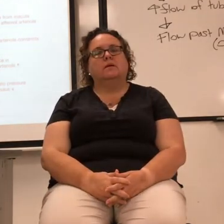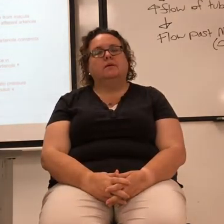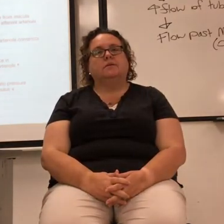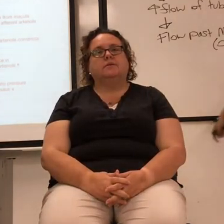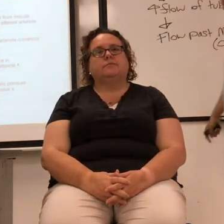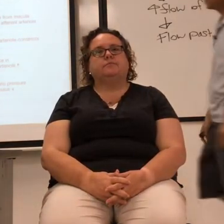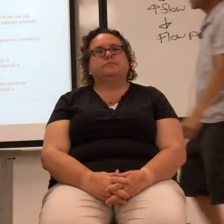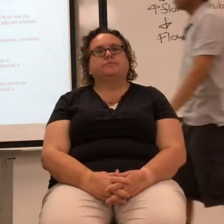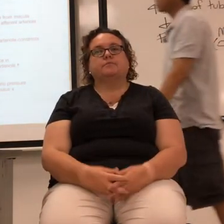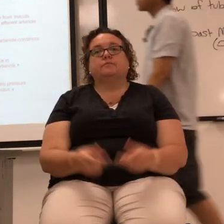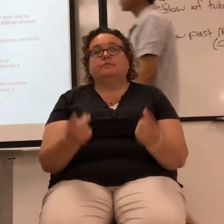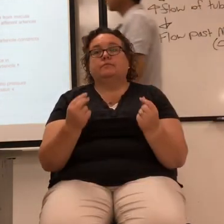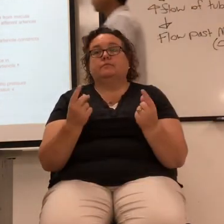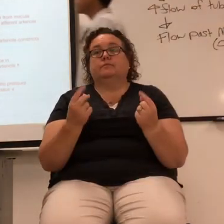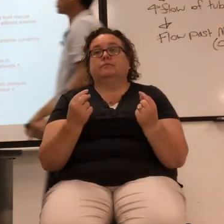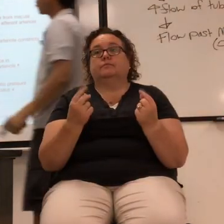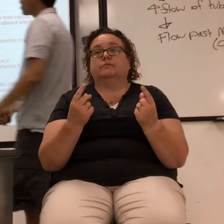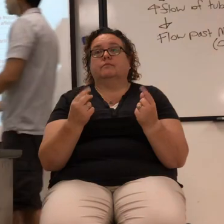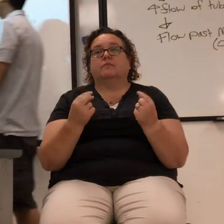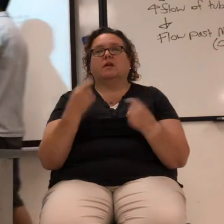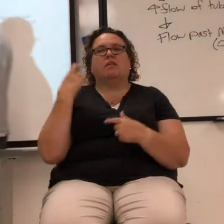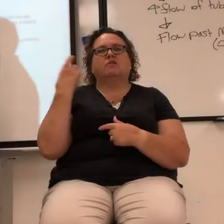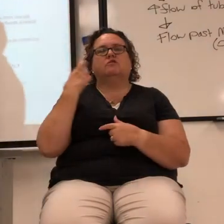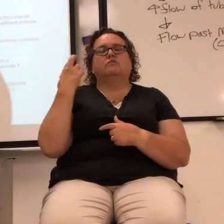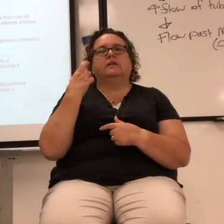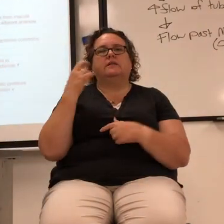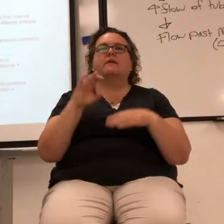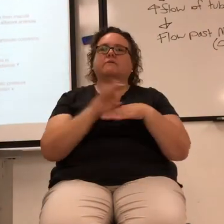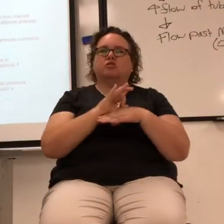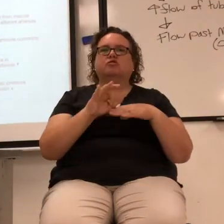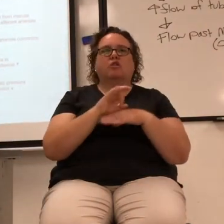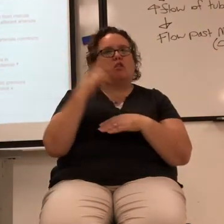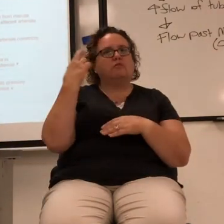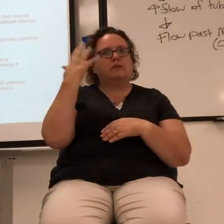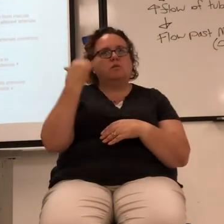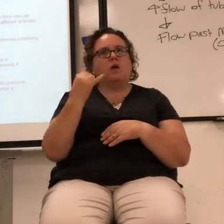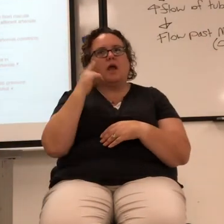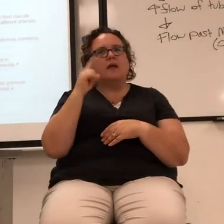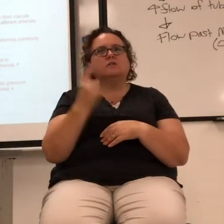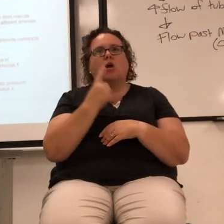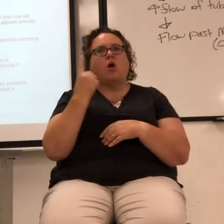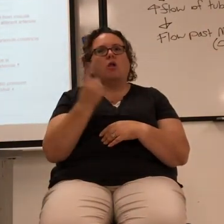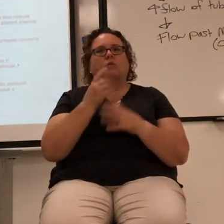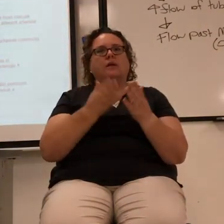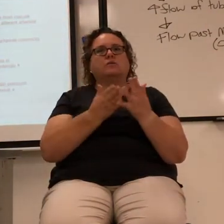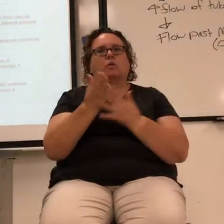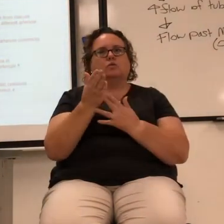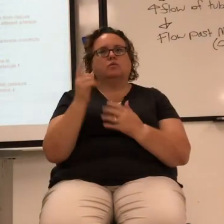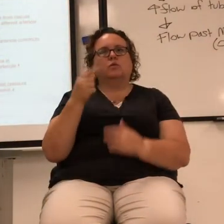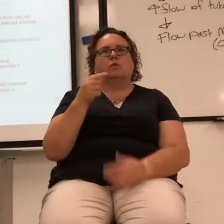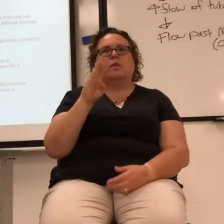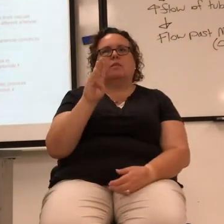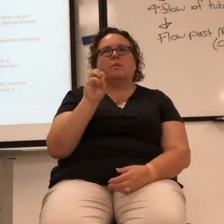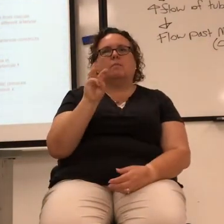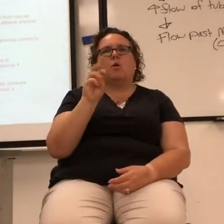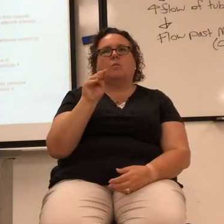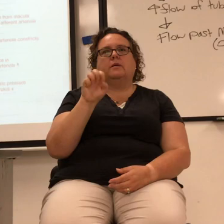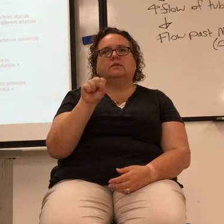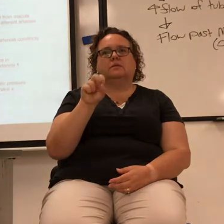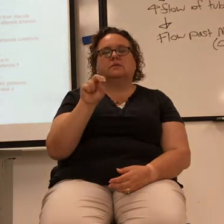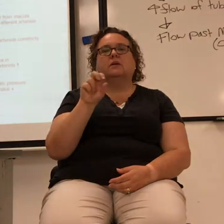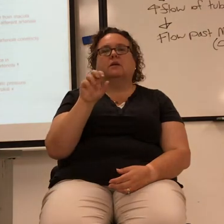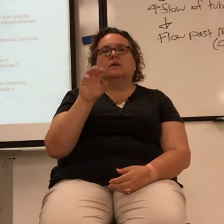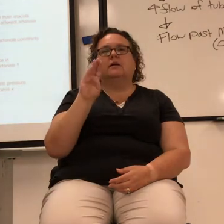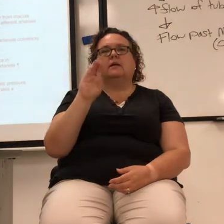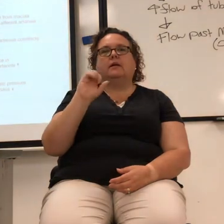So what's it going to do? There's a reason why, functional reason why it's always flowing by the Bowman's capsule, because that's where the vascular pole is.